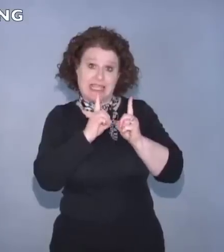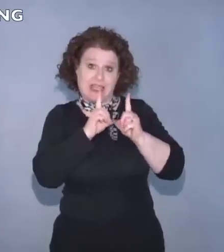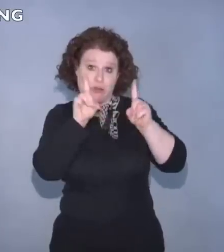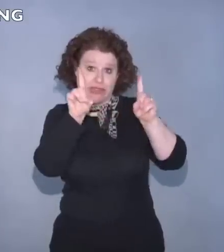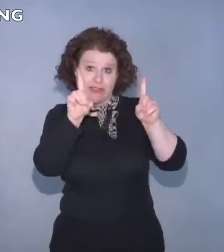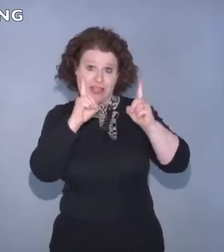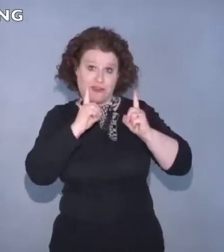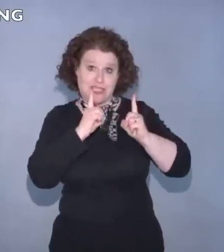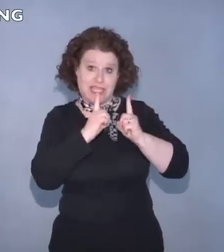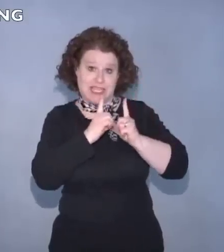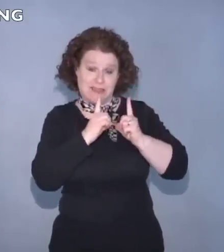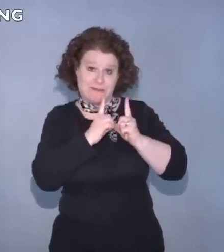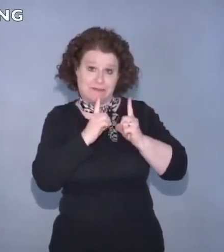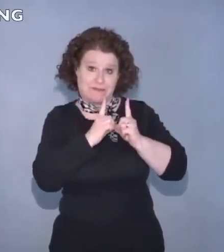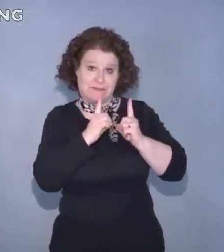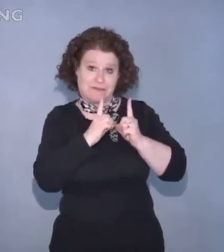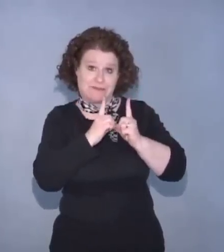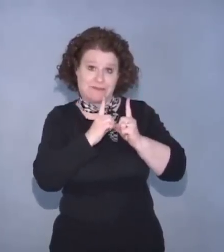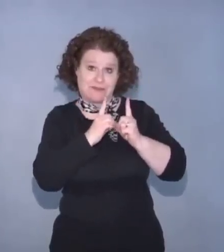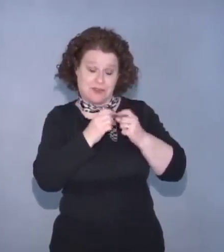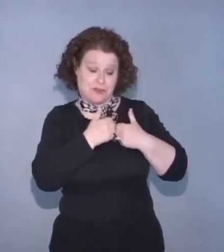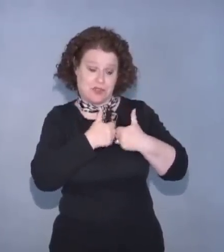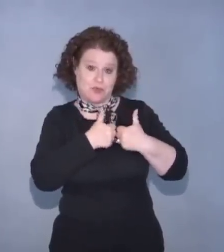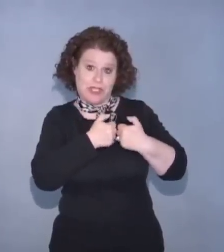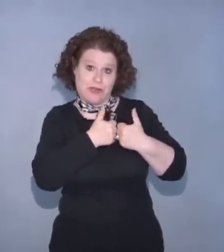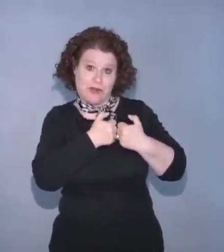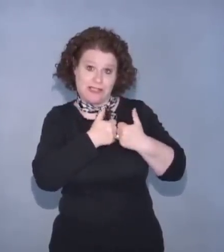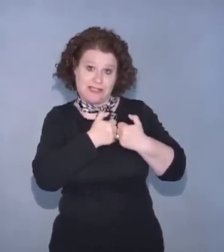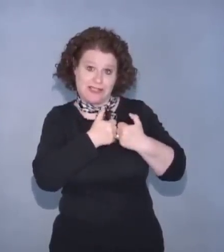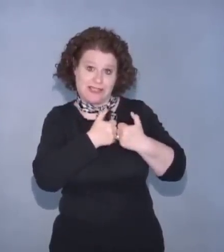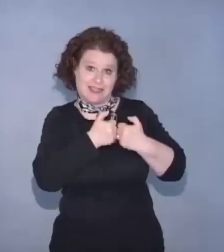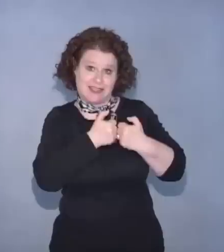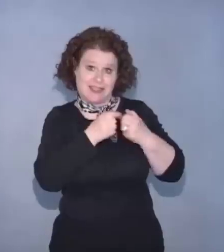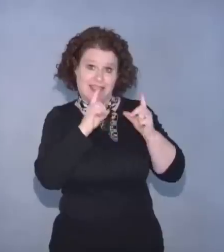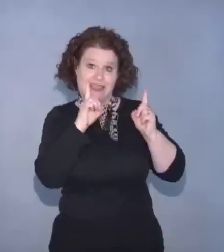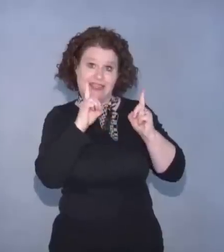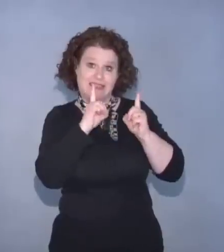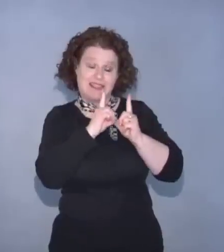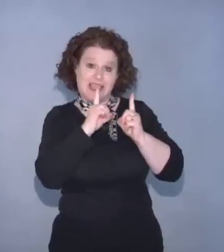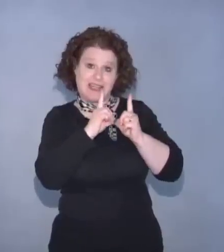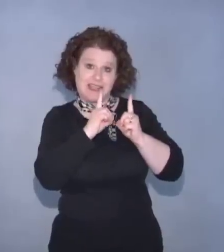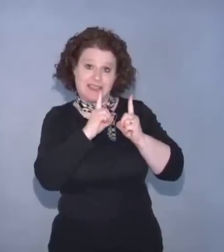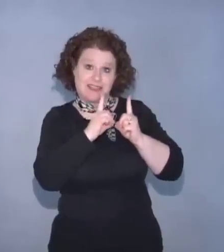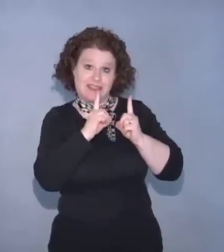dating with the letter D. So sweethearts, dating,